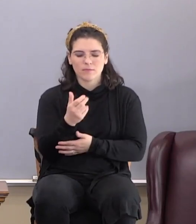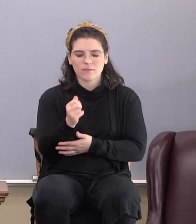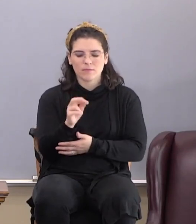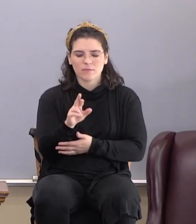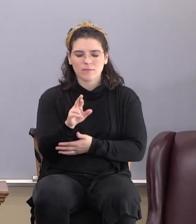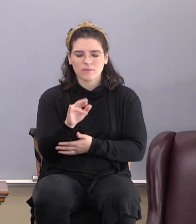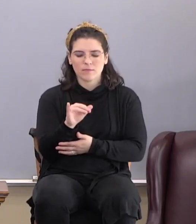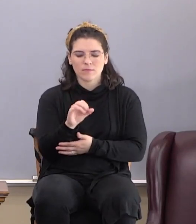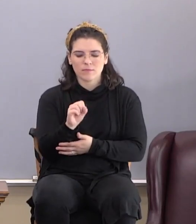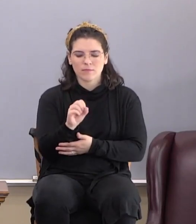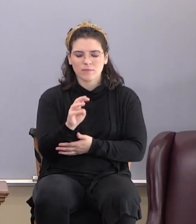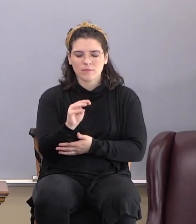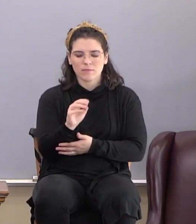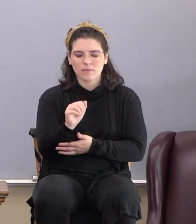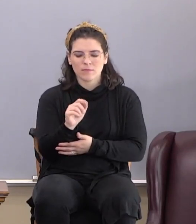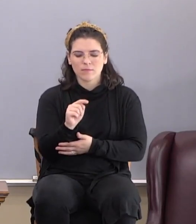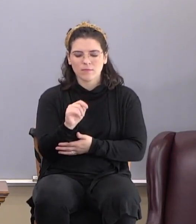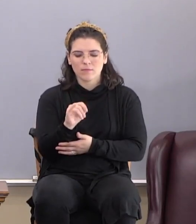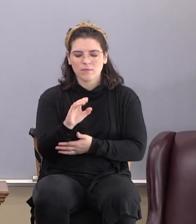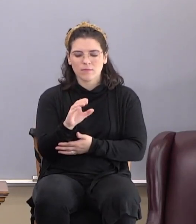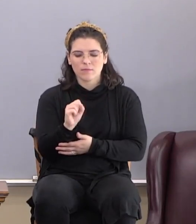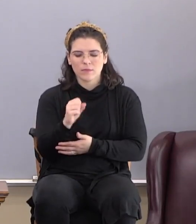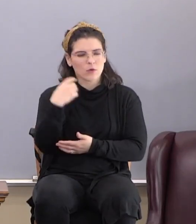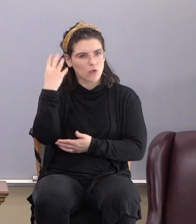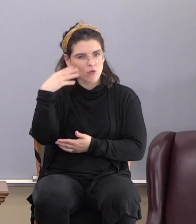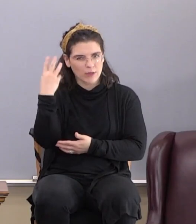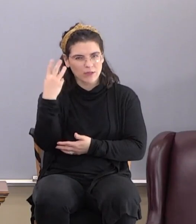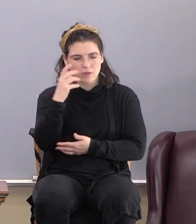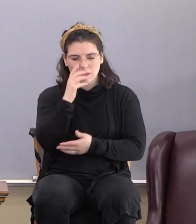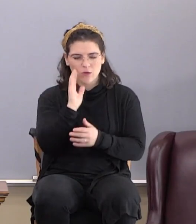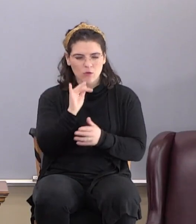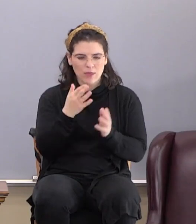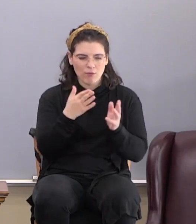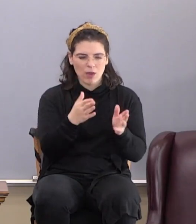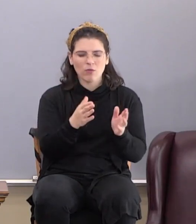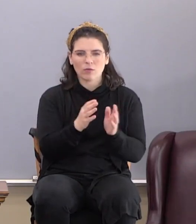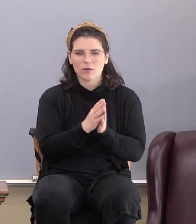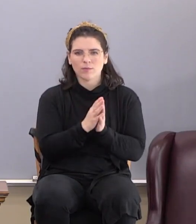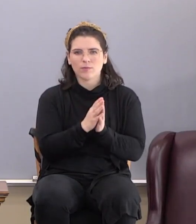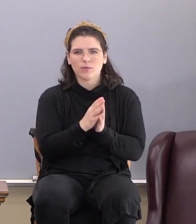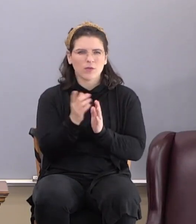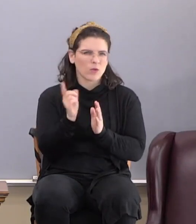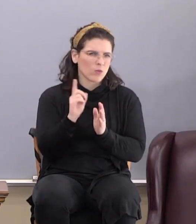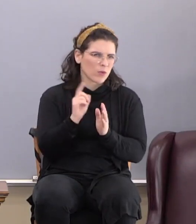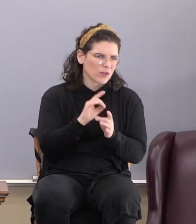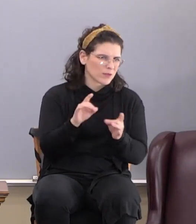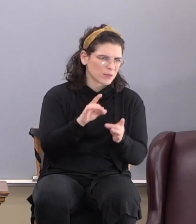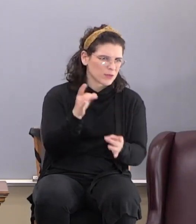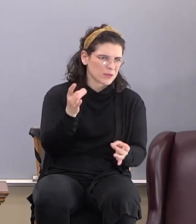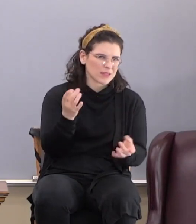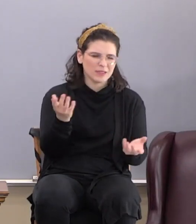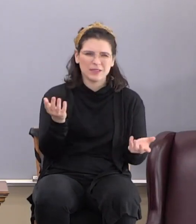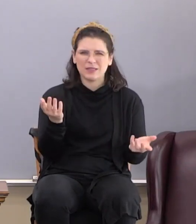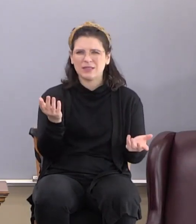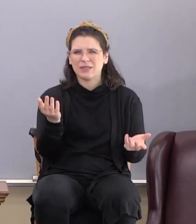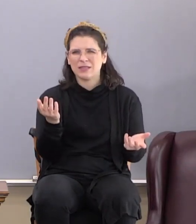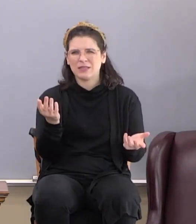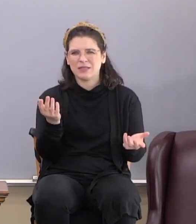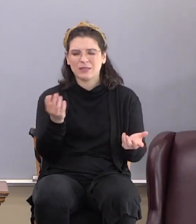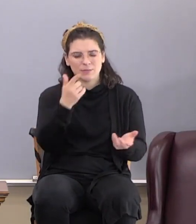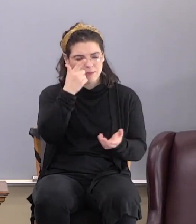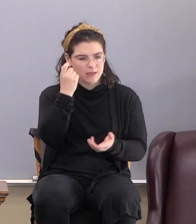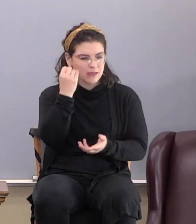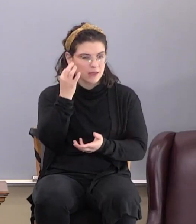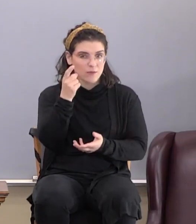okay? We're not going to take that route. So what we want to ask is, well, where is the Spirit? Because if you